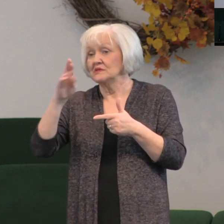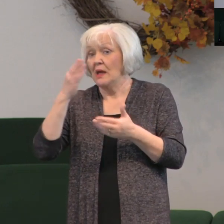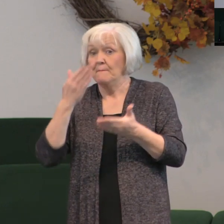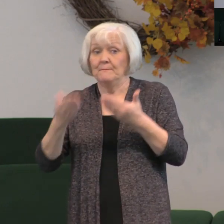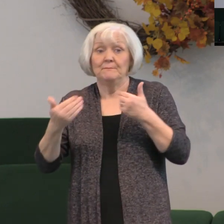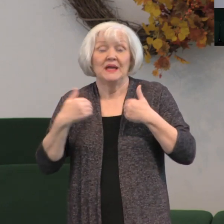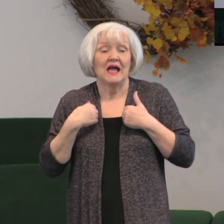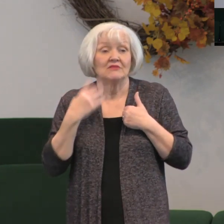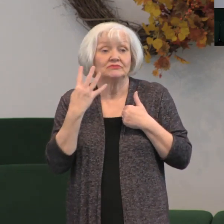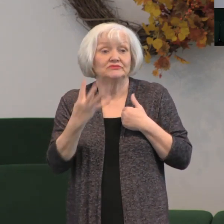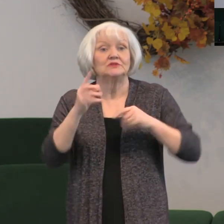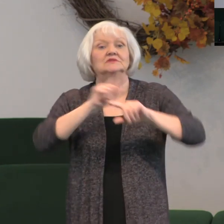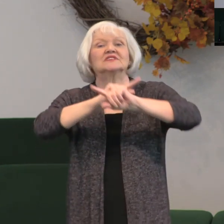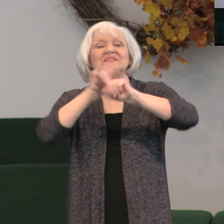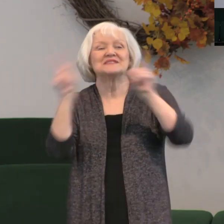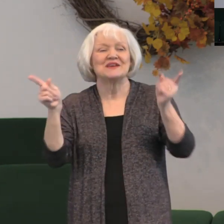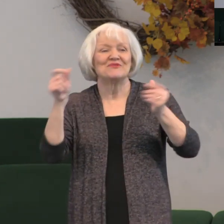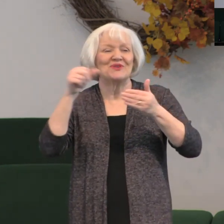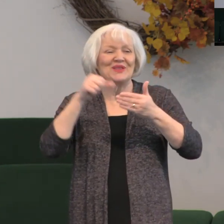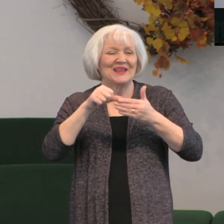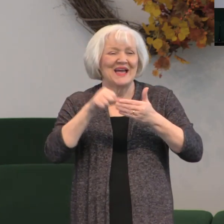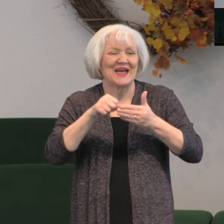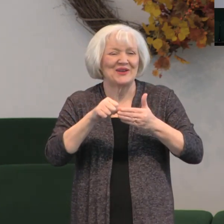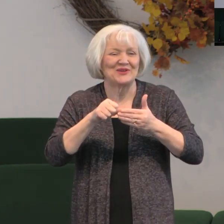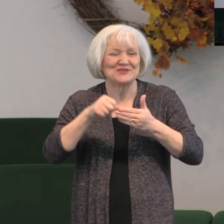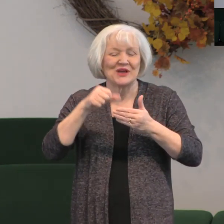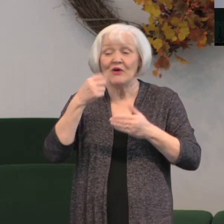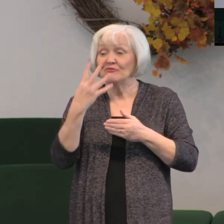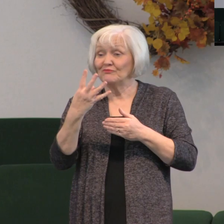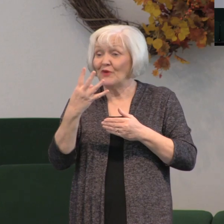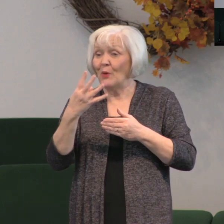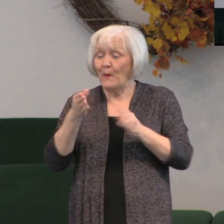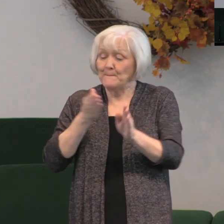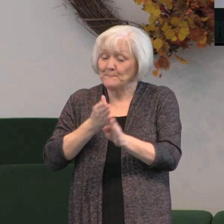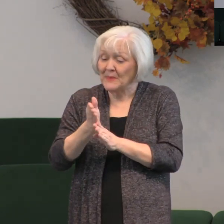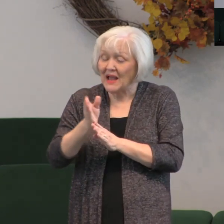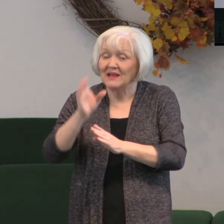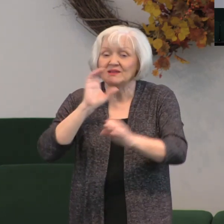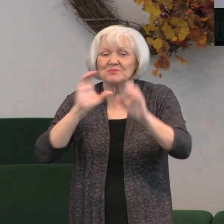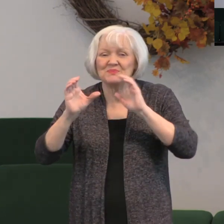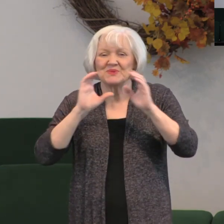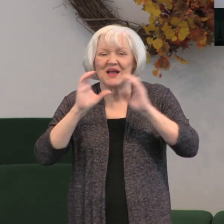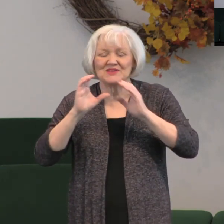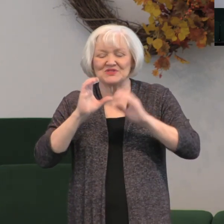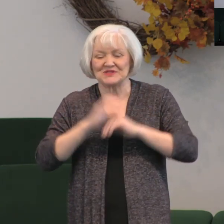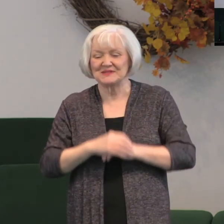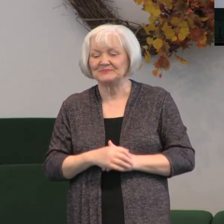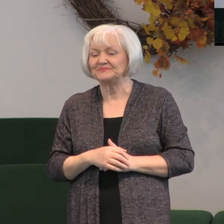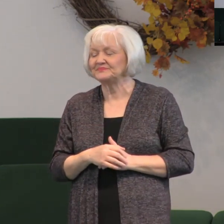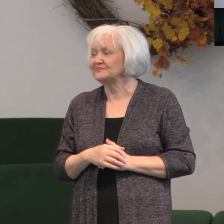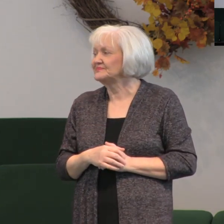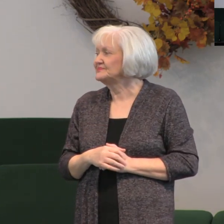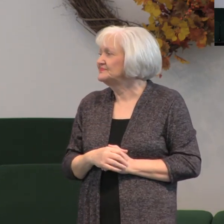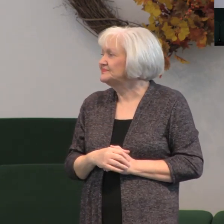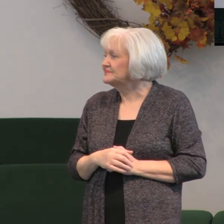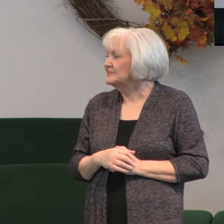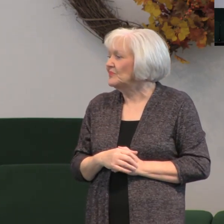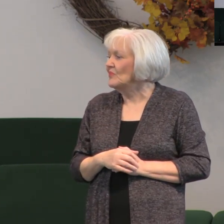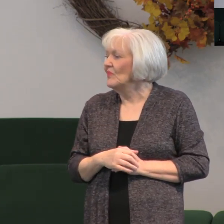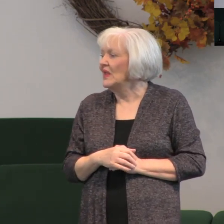four different letters, four main types of communication that Paul has had with the Corinthian church